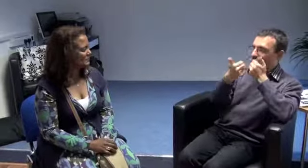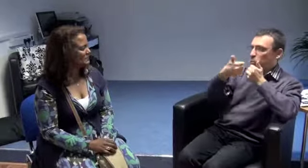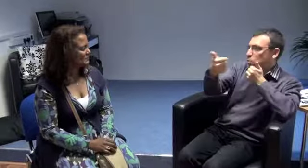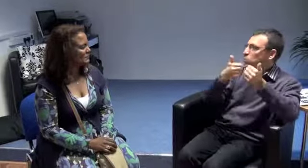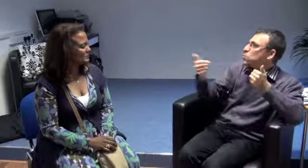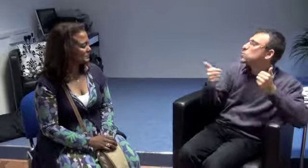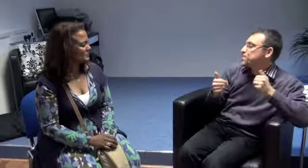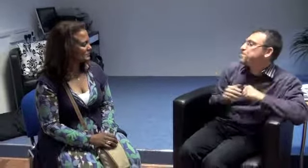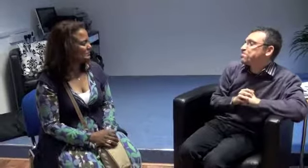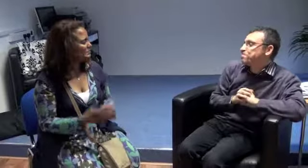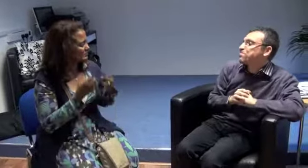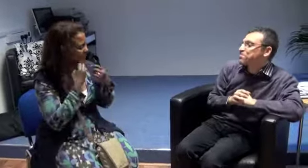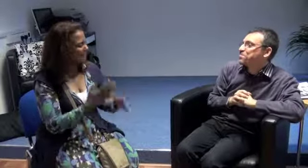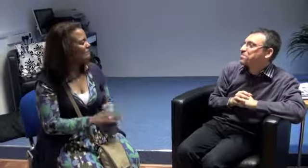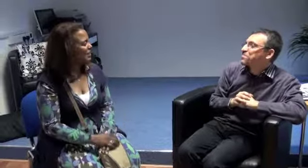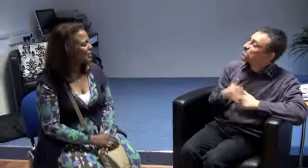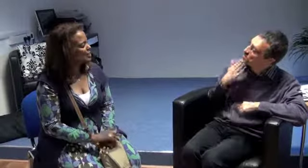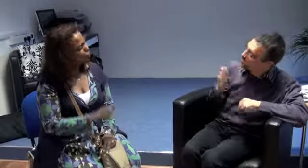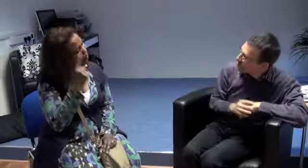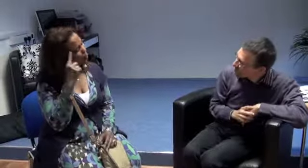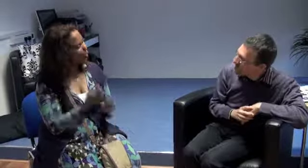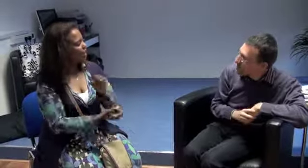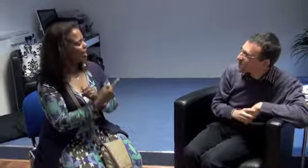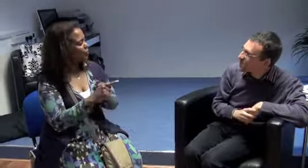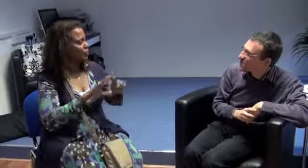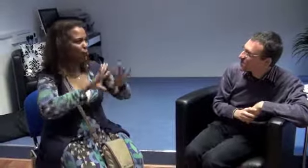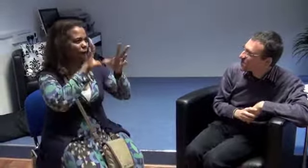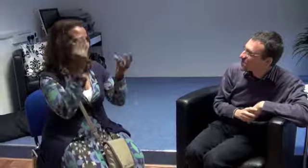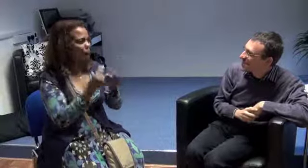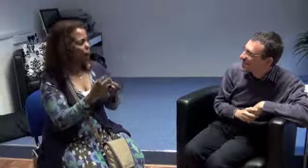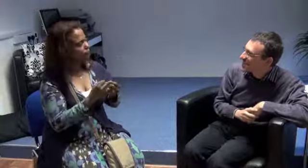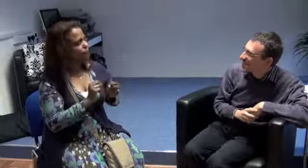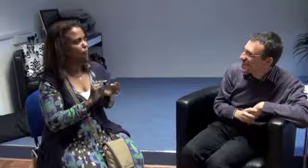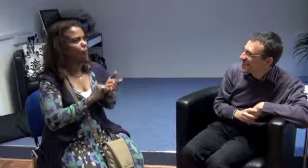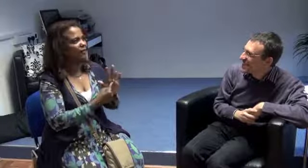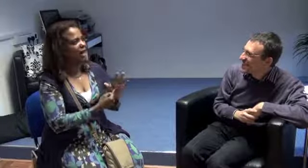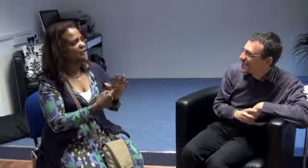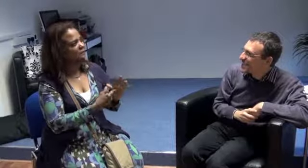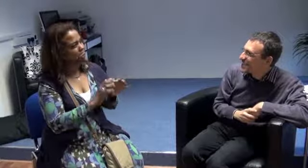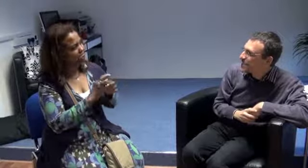I understand. Okay, so what have you thought about the event overall?